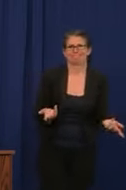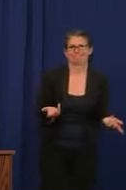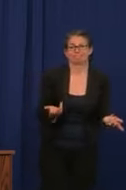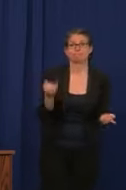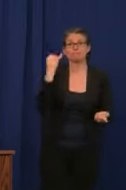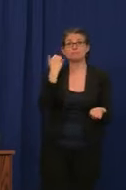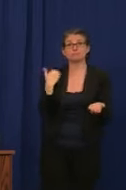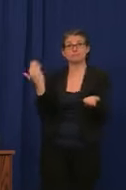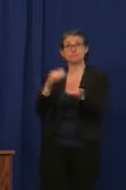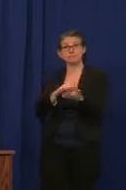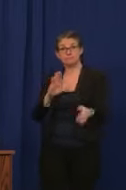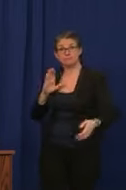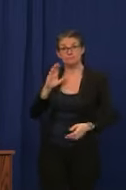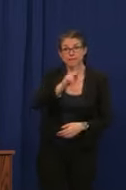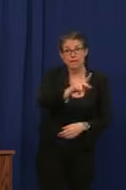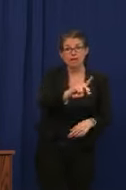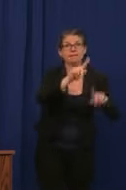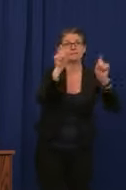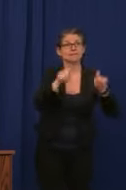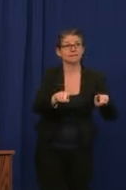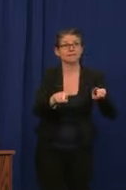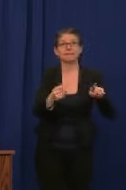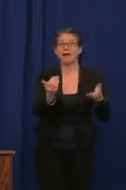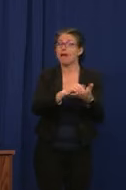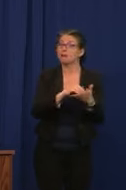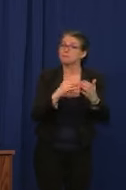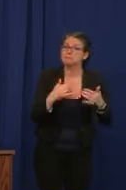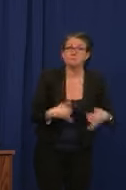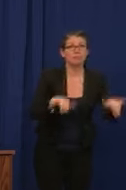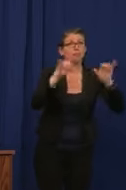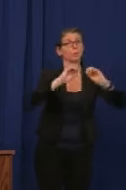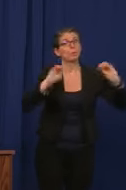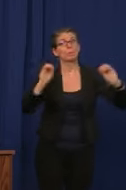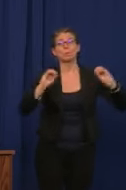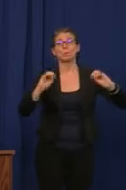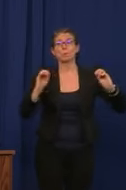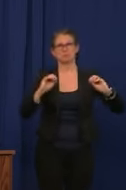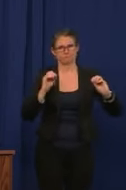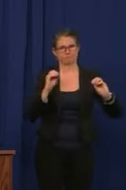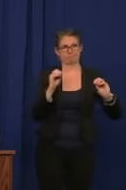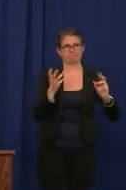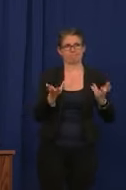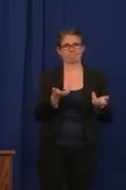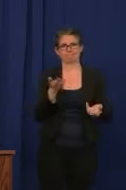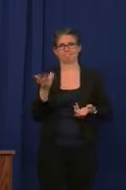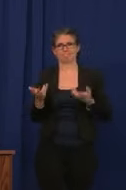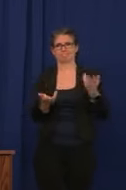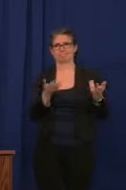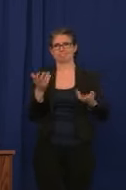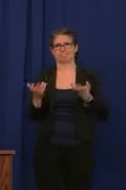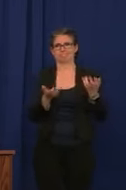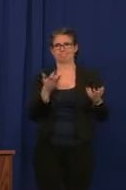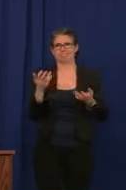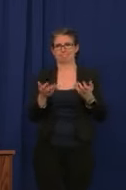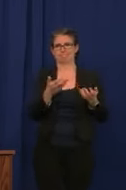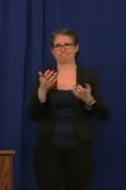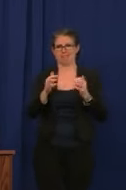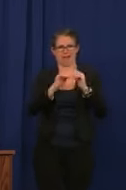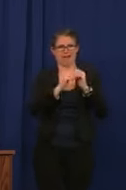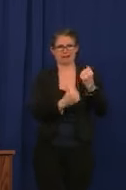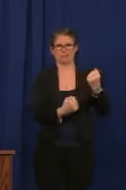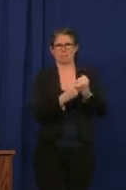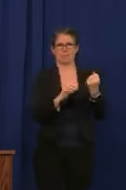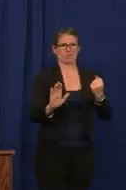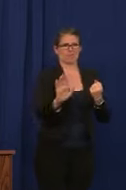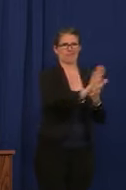to reduce communal interactions, for healthcare workers to be wearing PPE? So we have to balance those two things and make sure